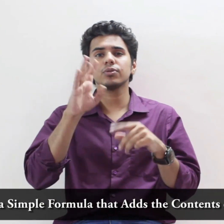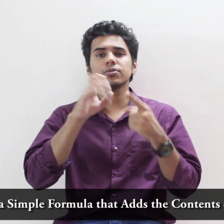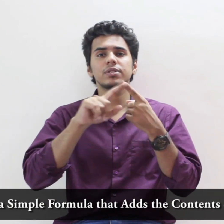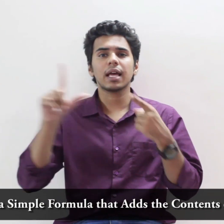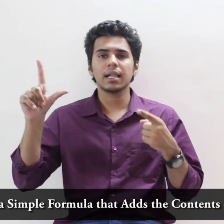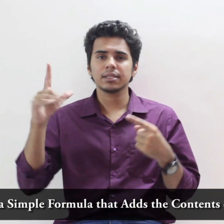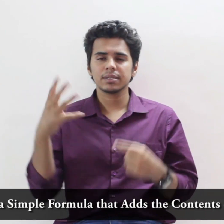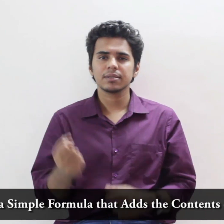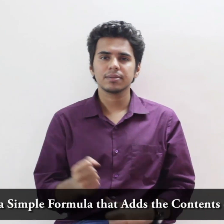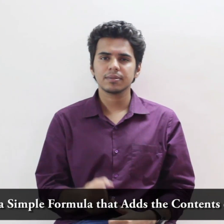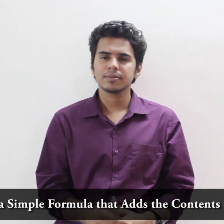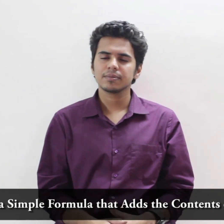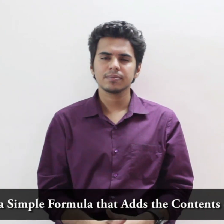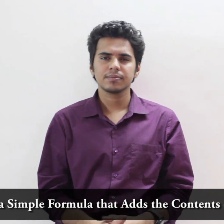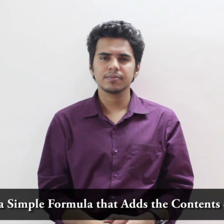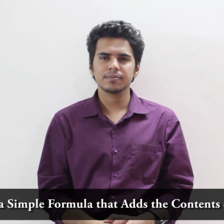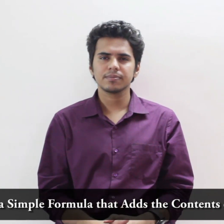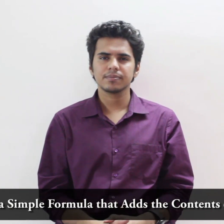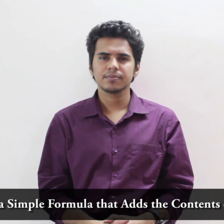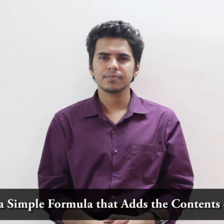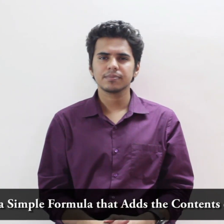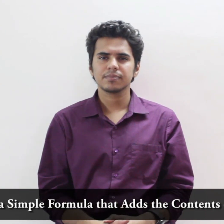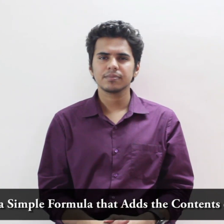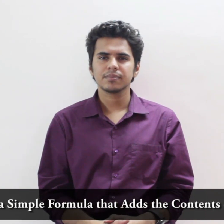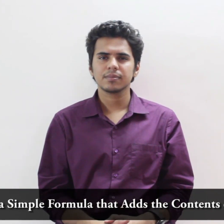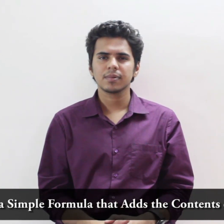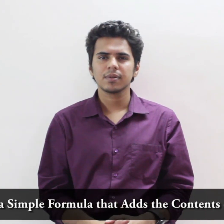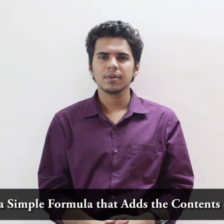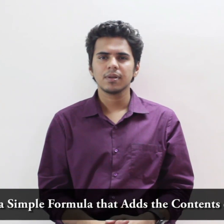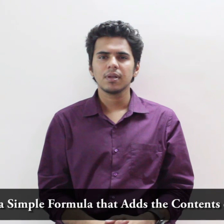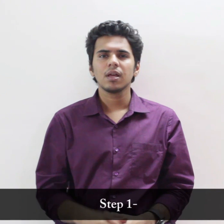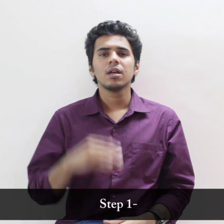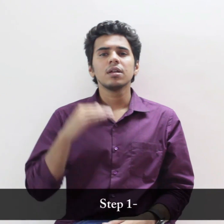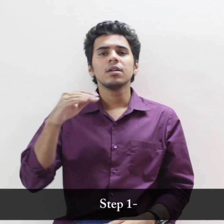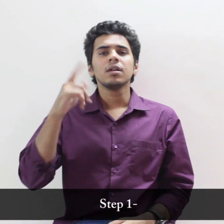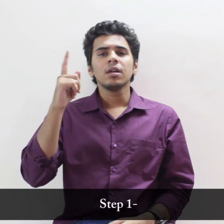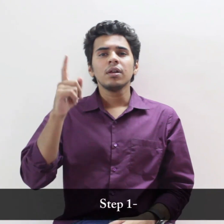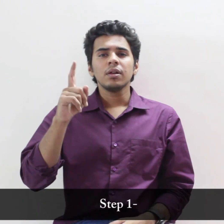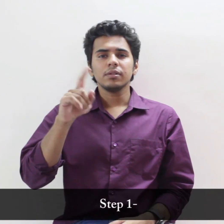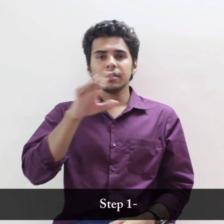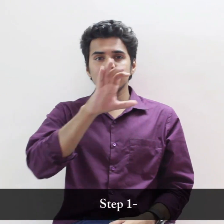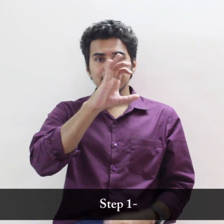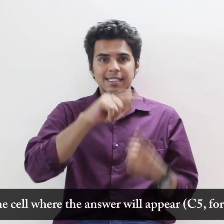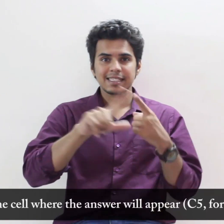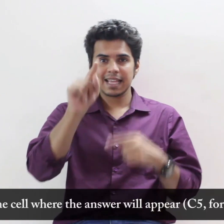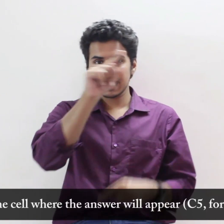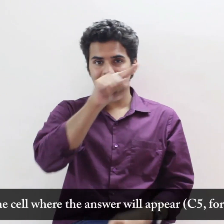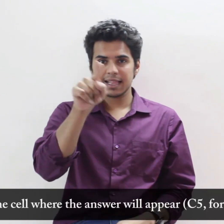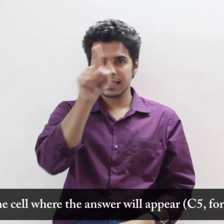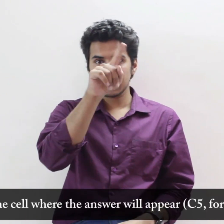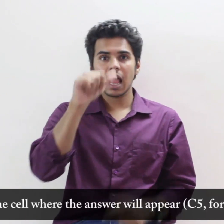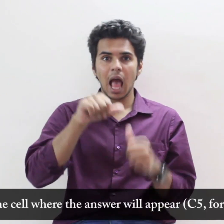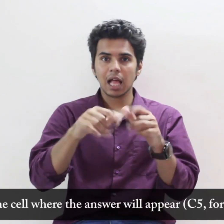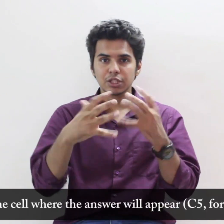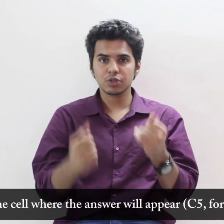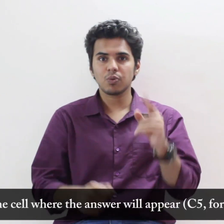cells, Step 1. Click the cell where the answer will